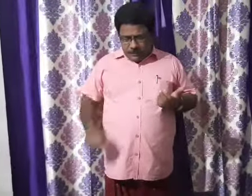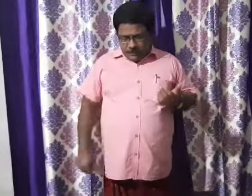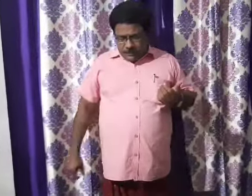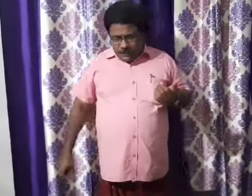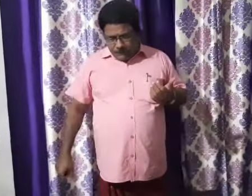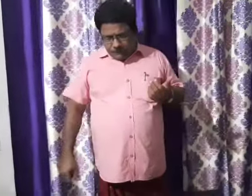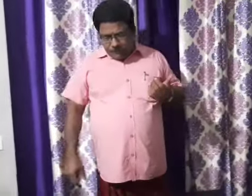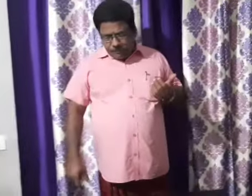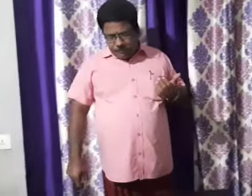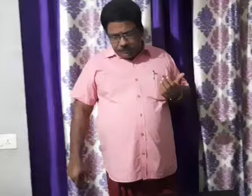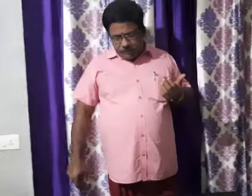Then